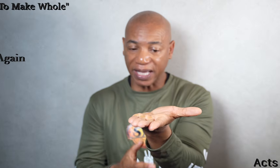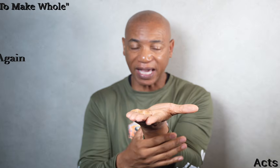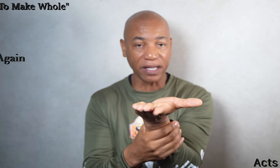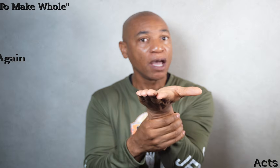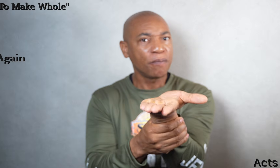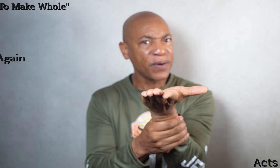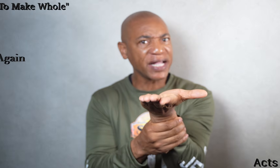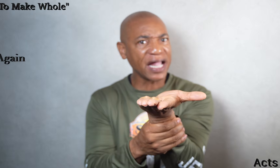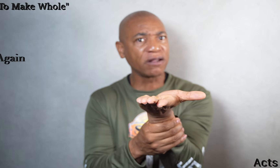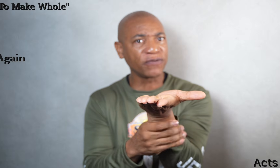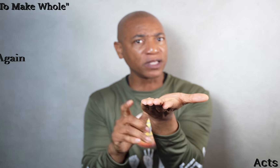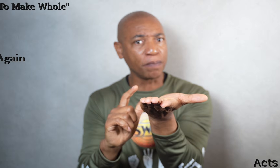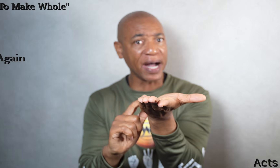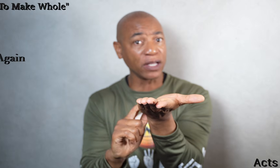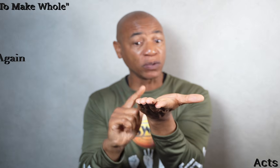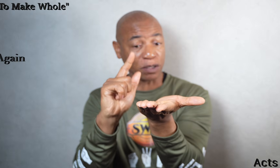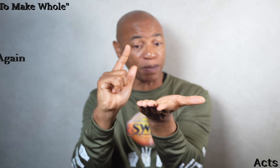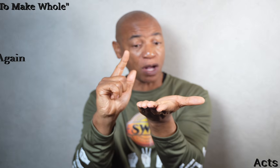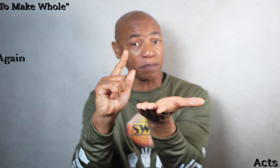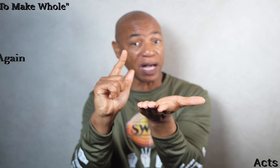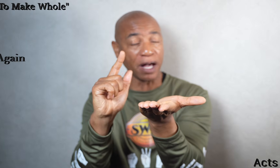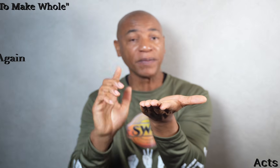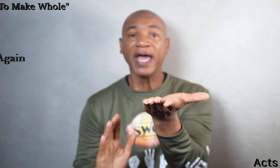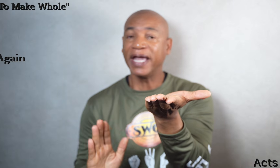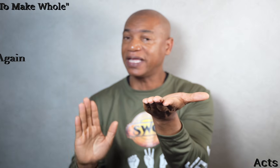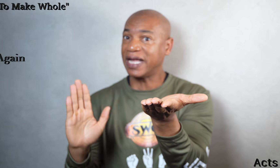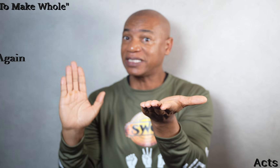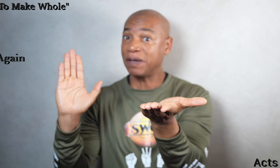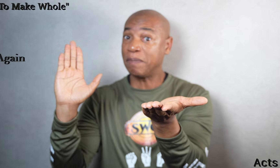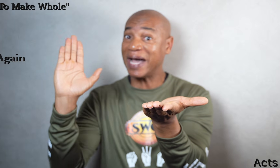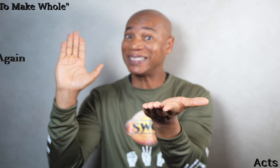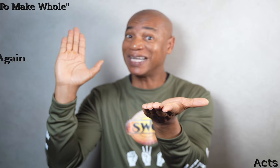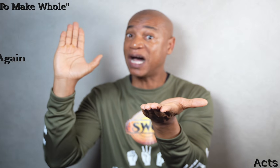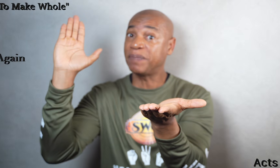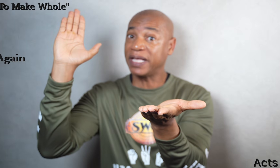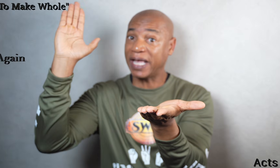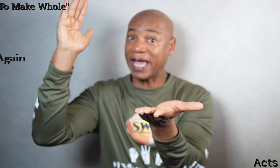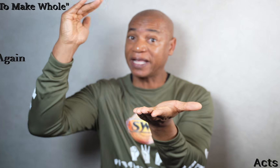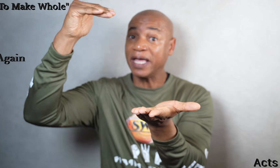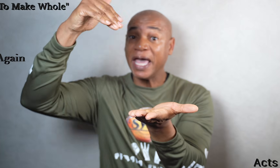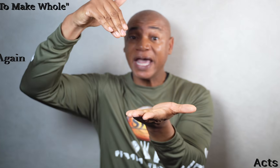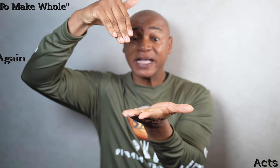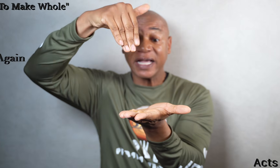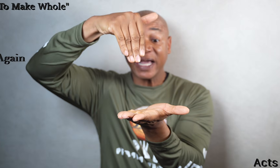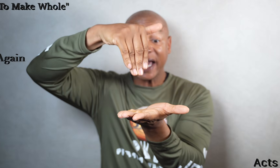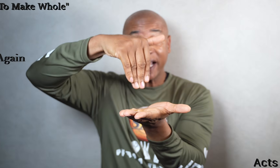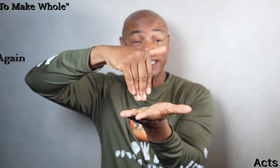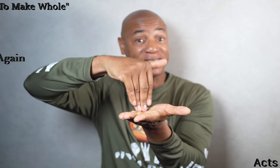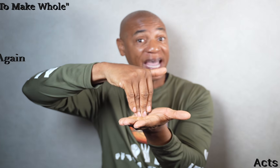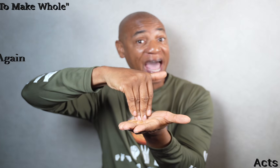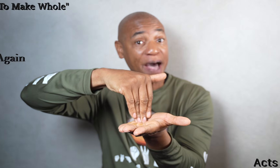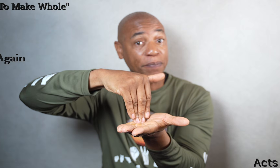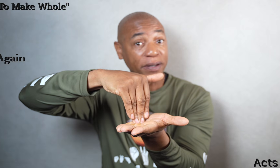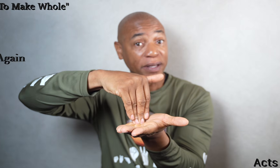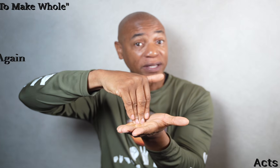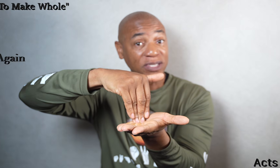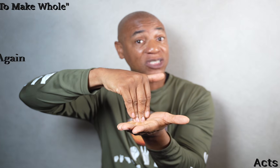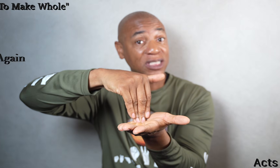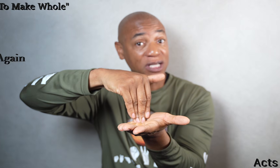hand, bring that out in front of the body with the palm up. And then I take my dominant hand and I tap the